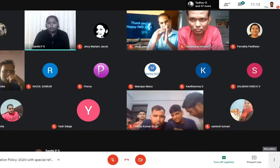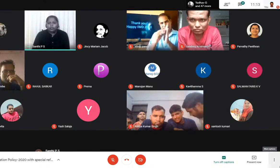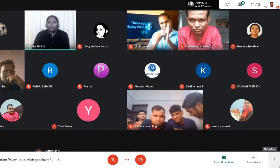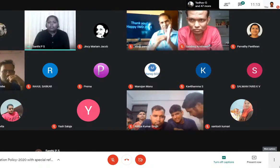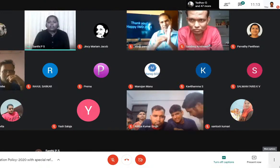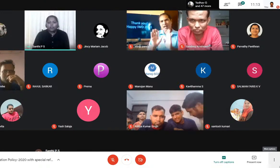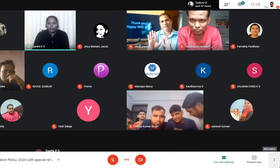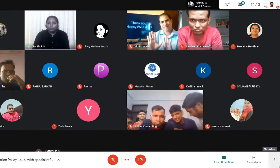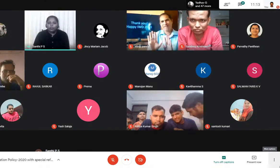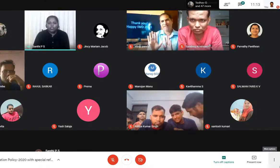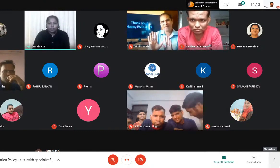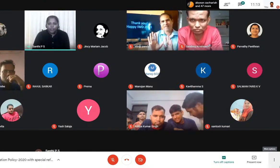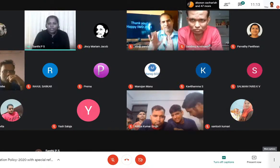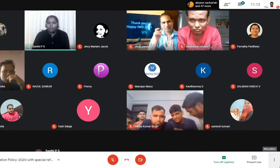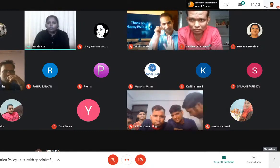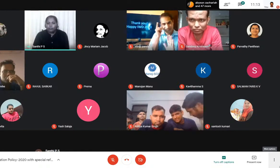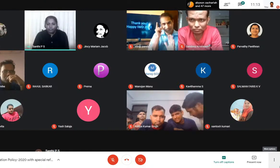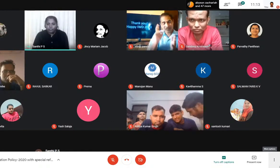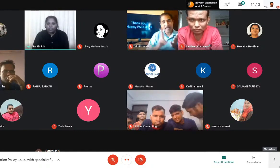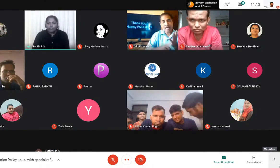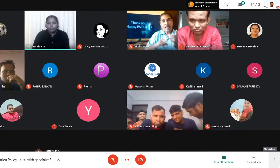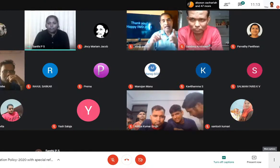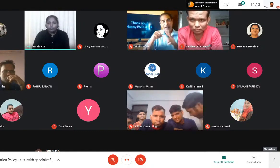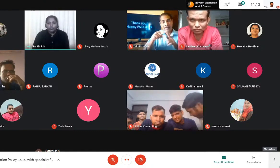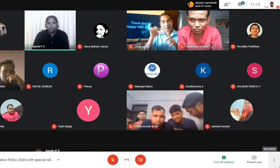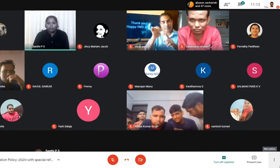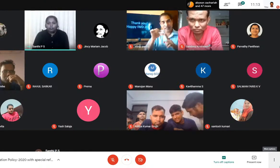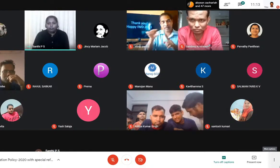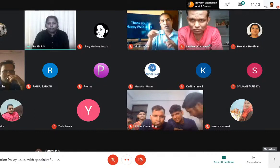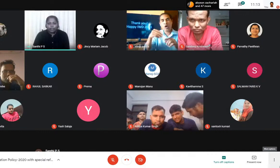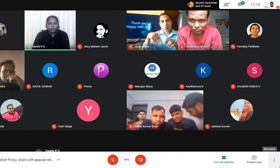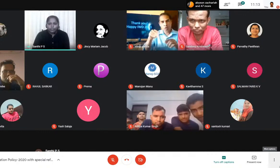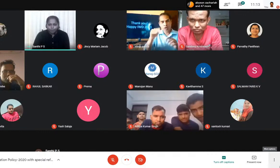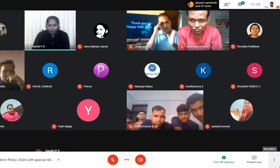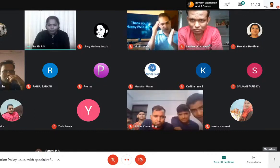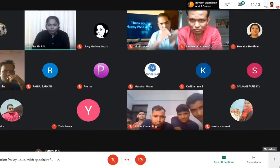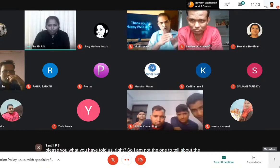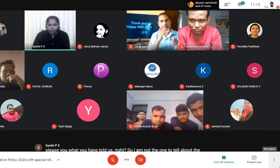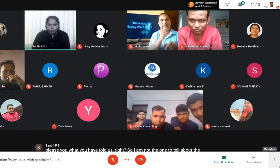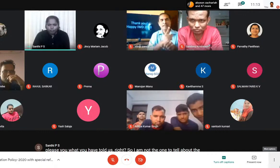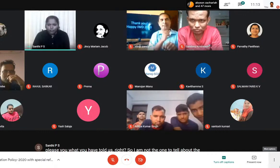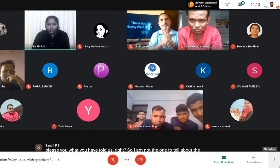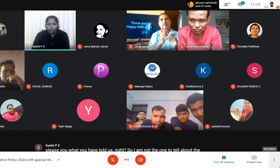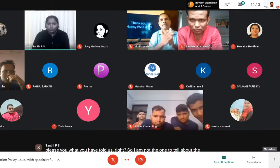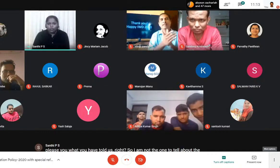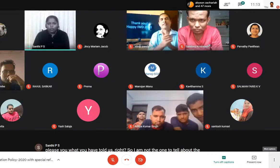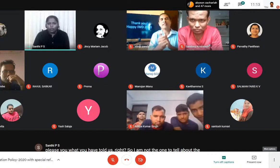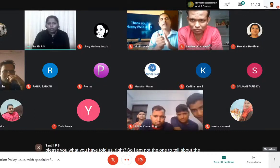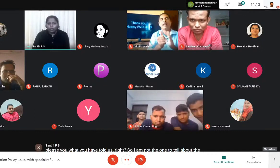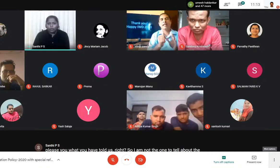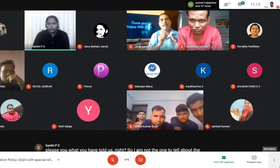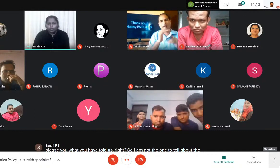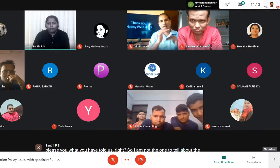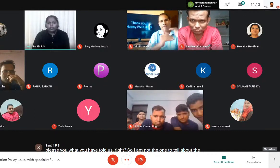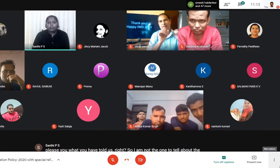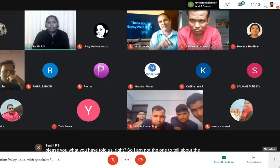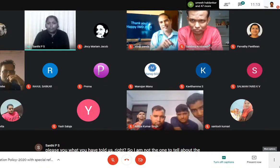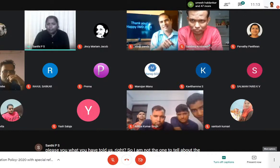there is a separate portion explaining about the teachers' relearning. So regarding the skills